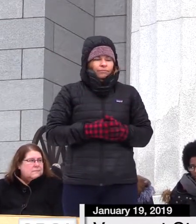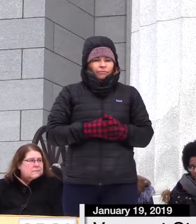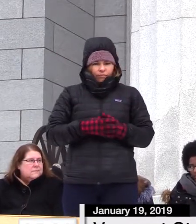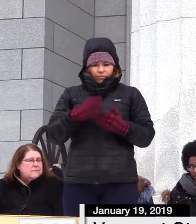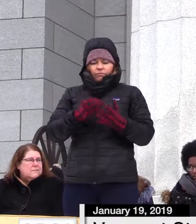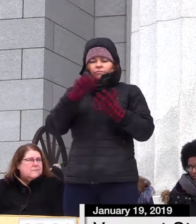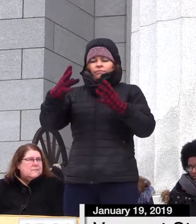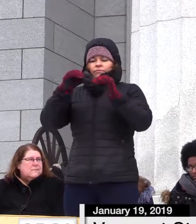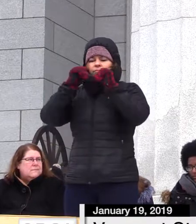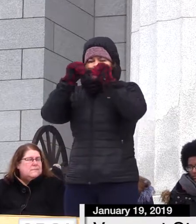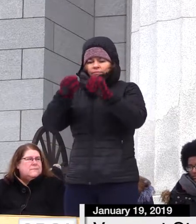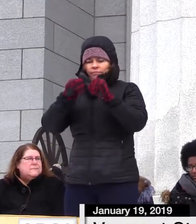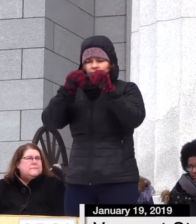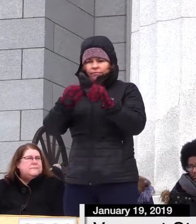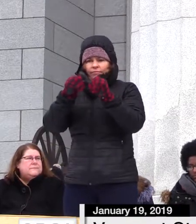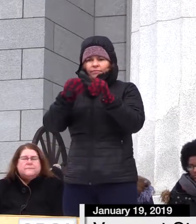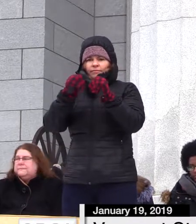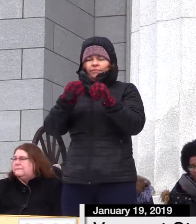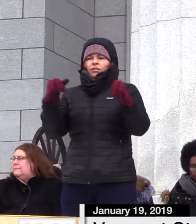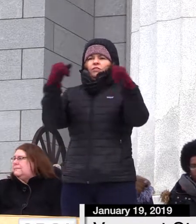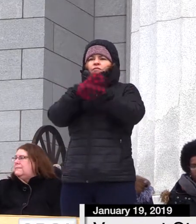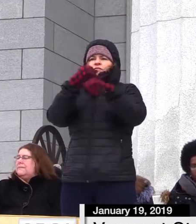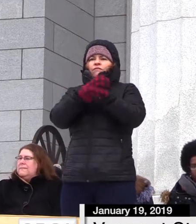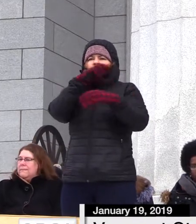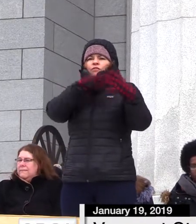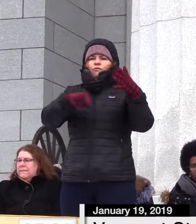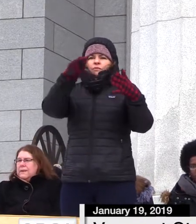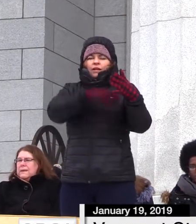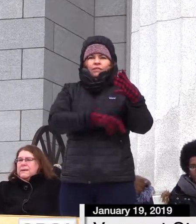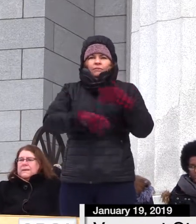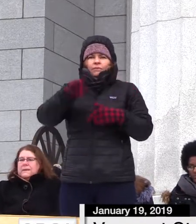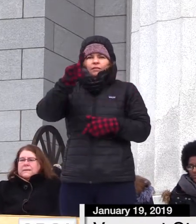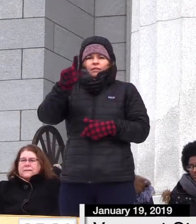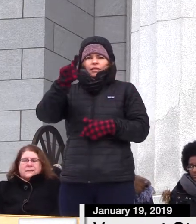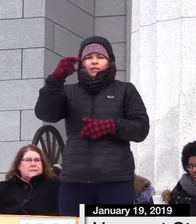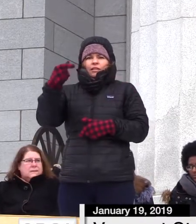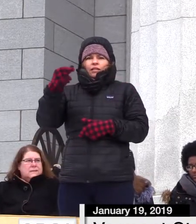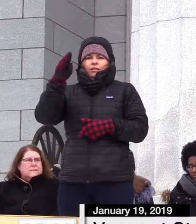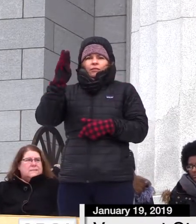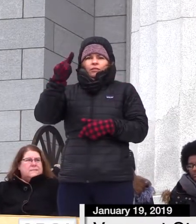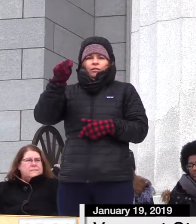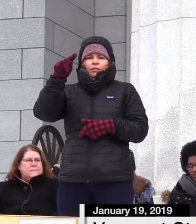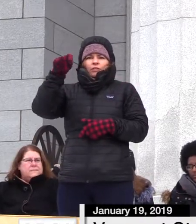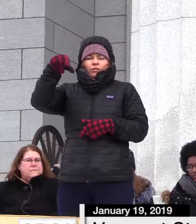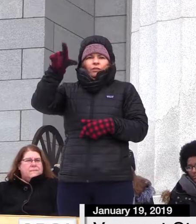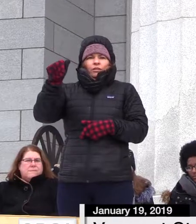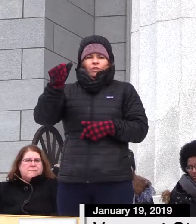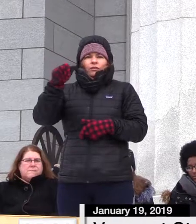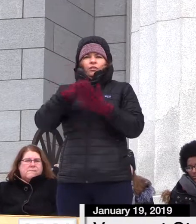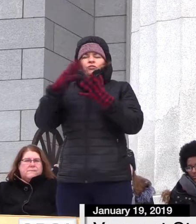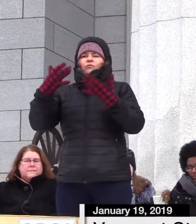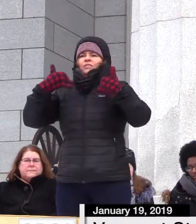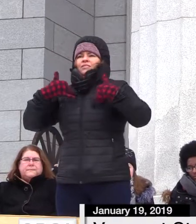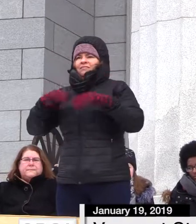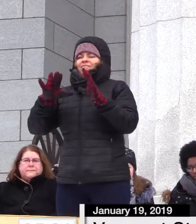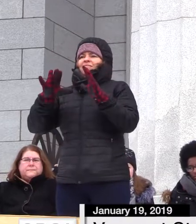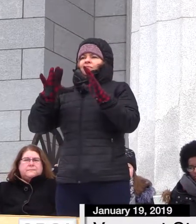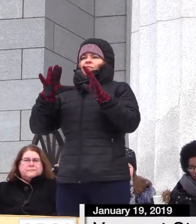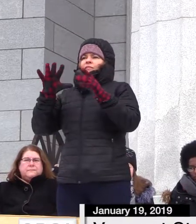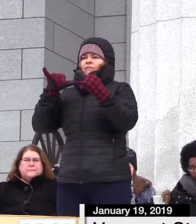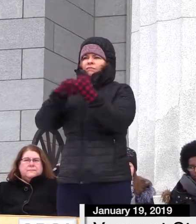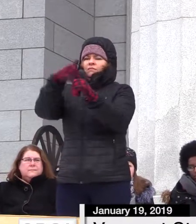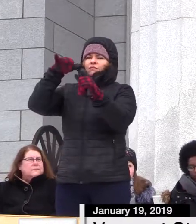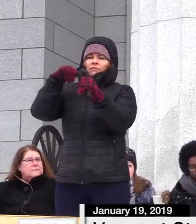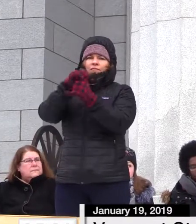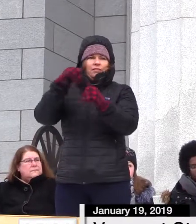our students continue to face racism, that LGBTIQA children continue to be harassed. I